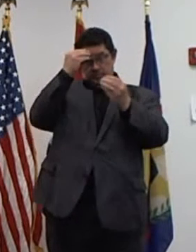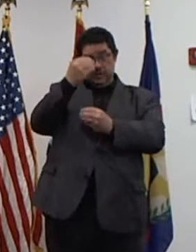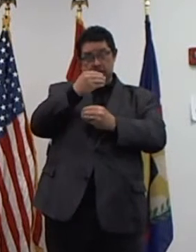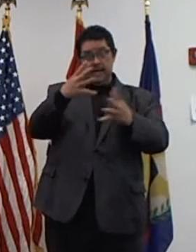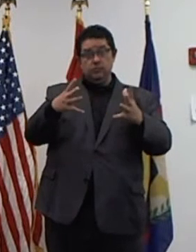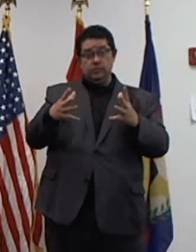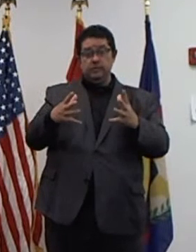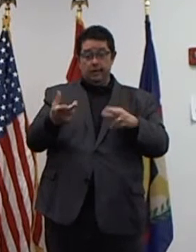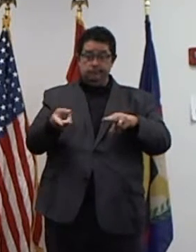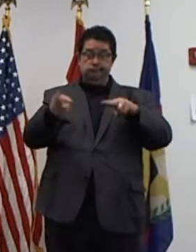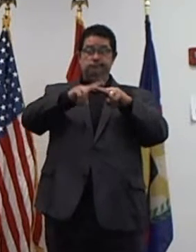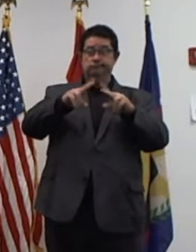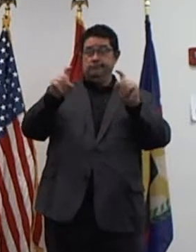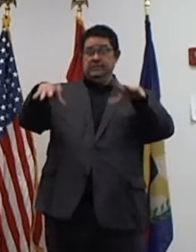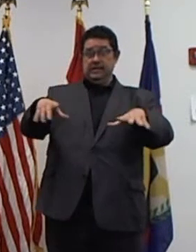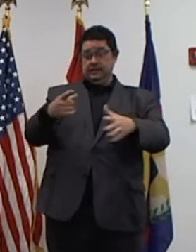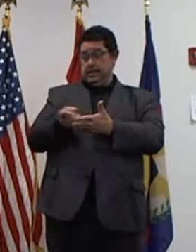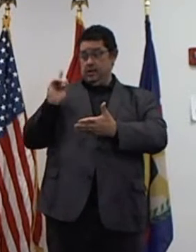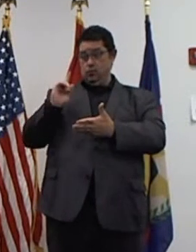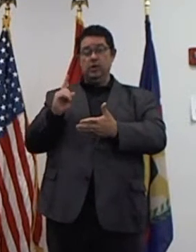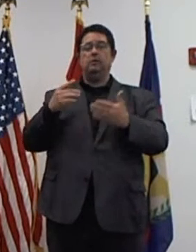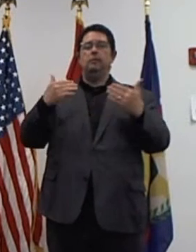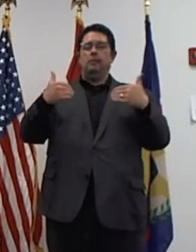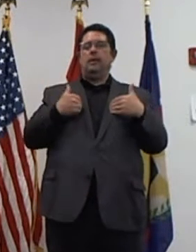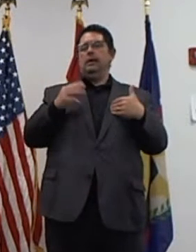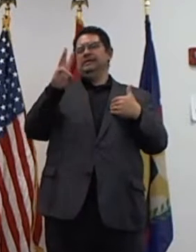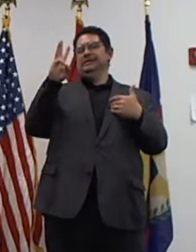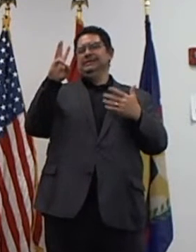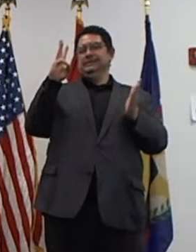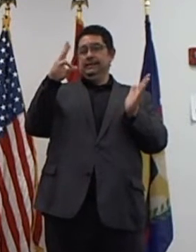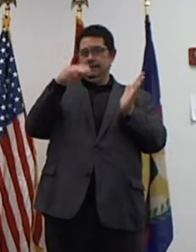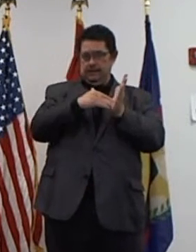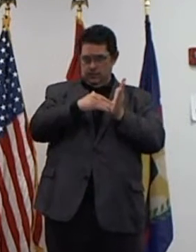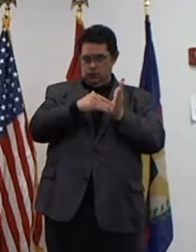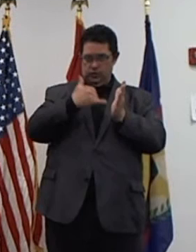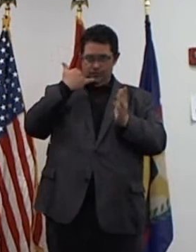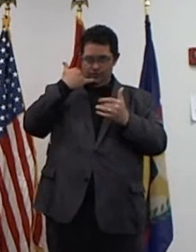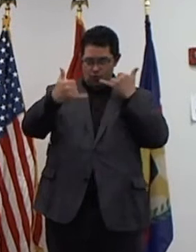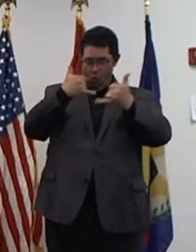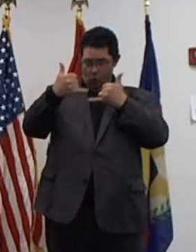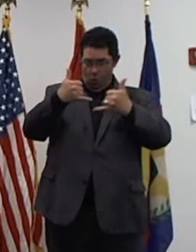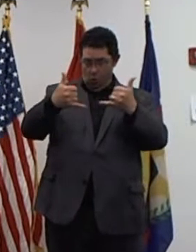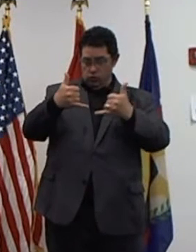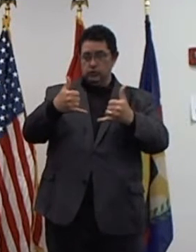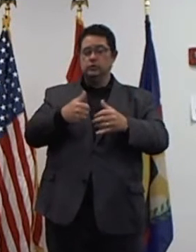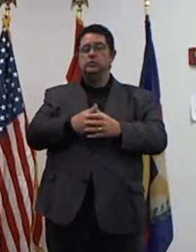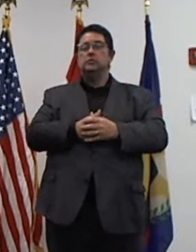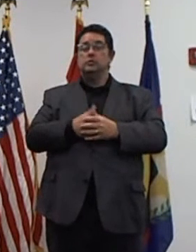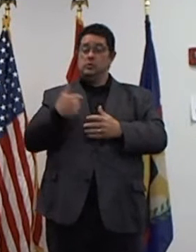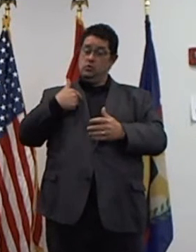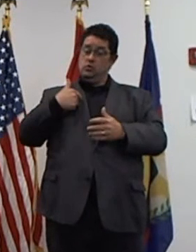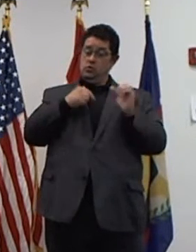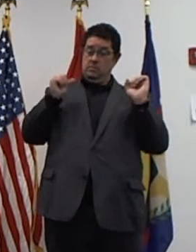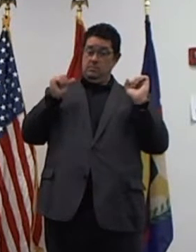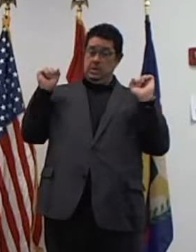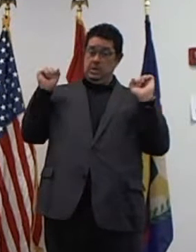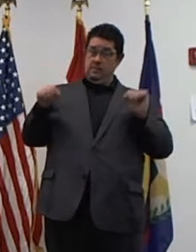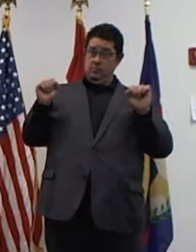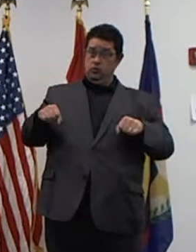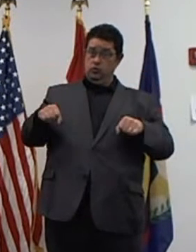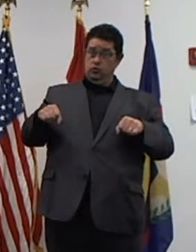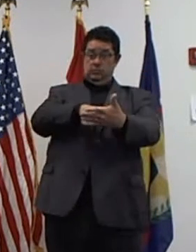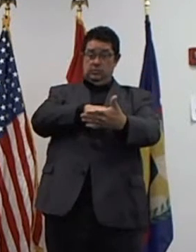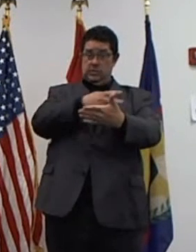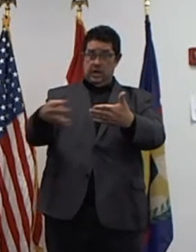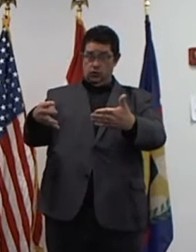testing last week, we've had over 6,000 phone calls to our public health department. We have been able to